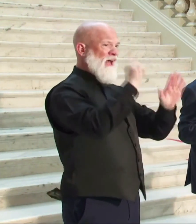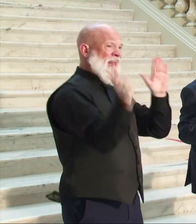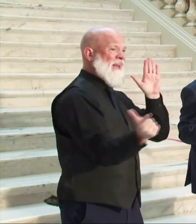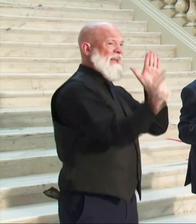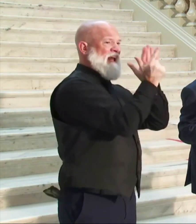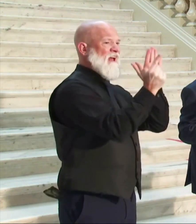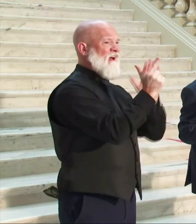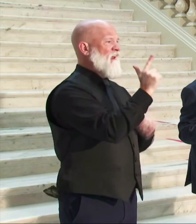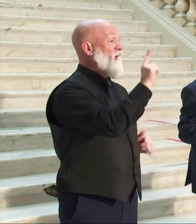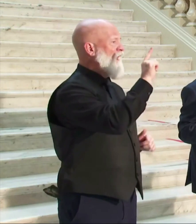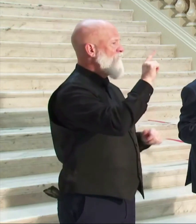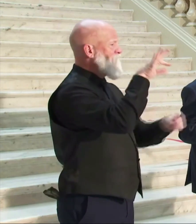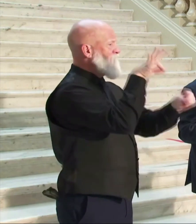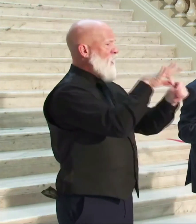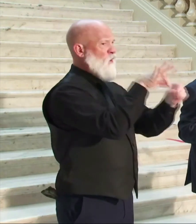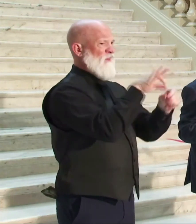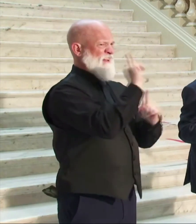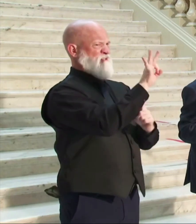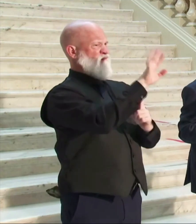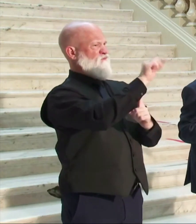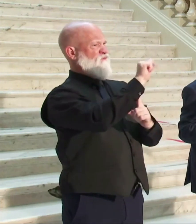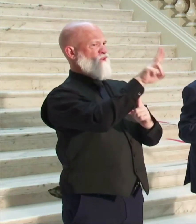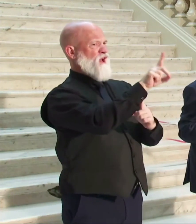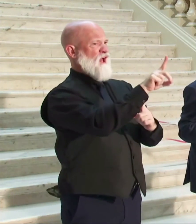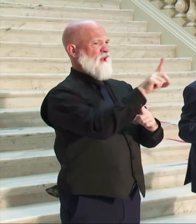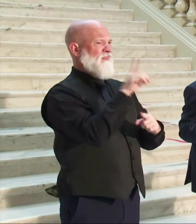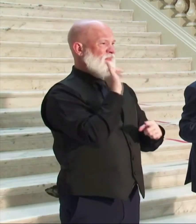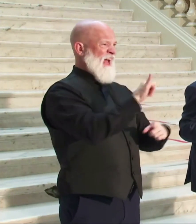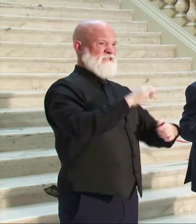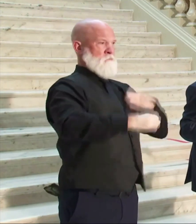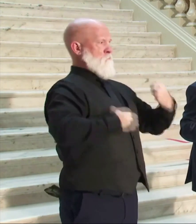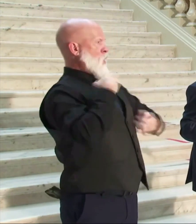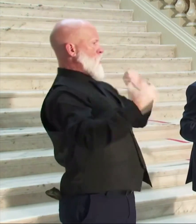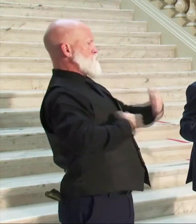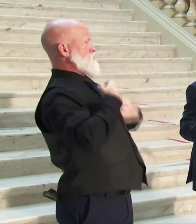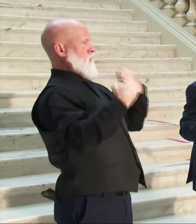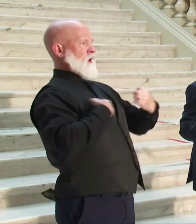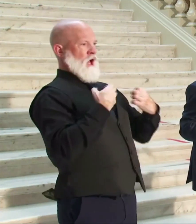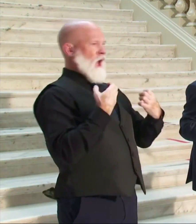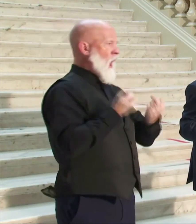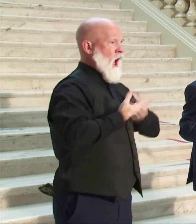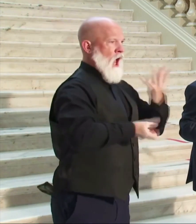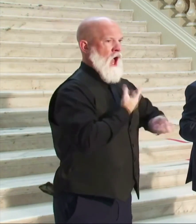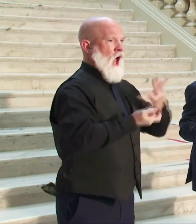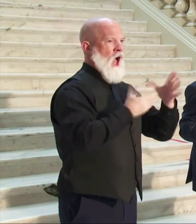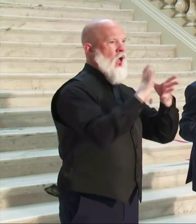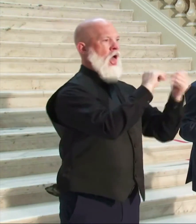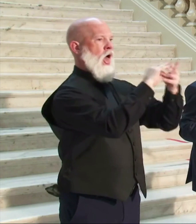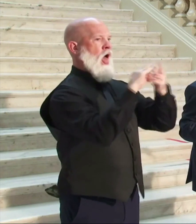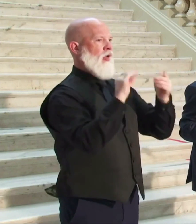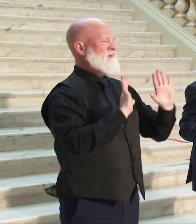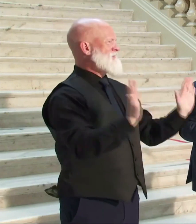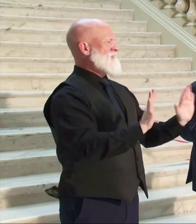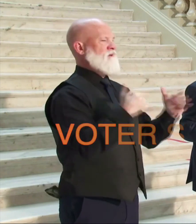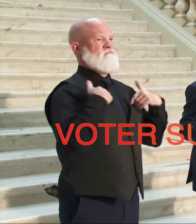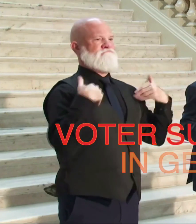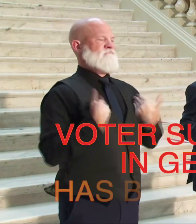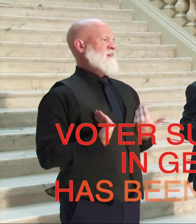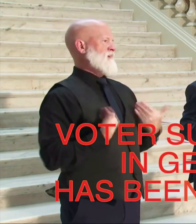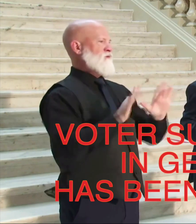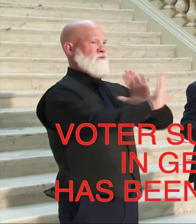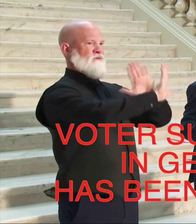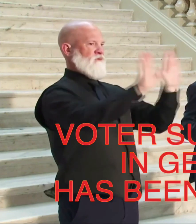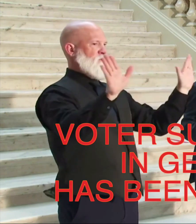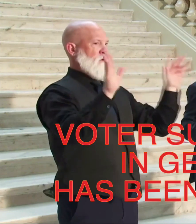for the people out there who are as irritated with people talking about voter fraud right now, they should be equally irritated with people who are talking